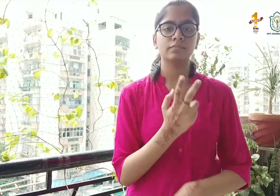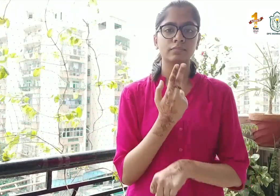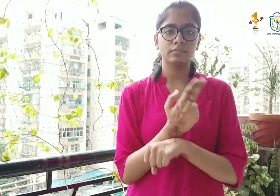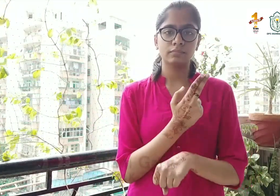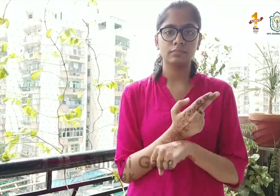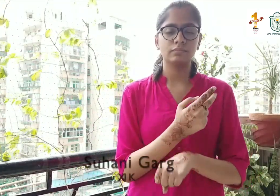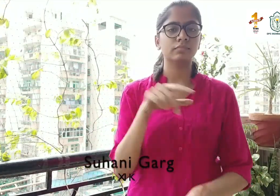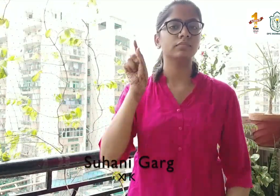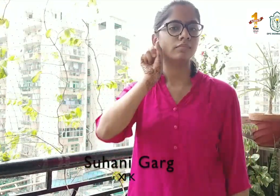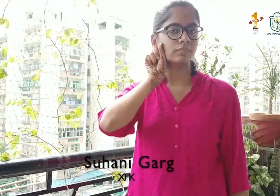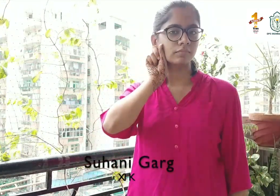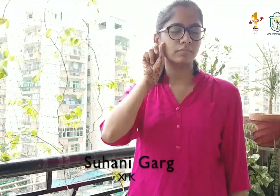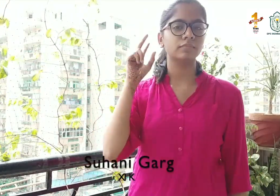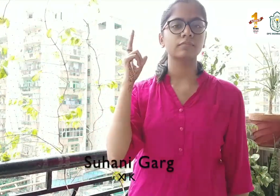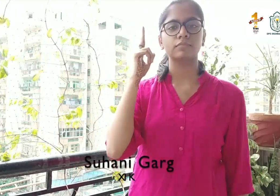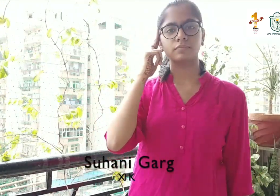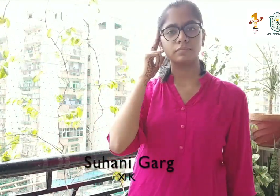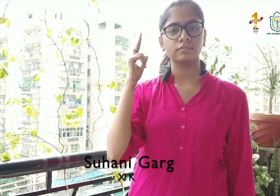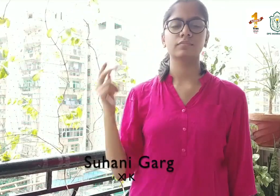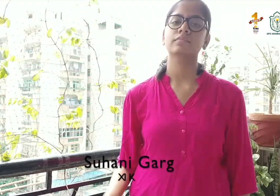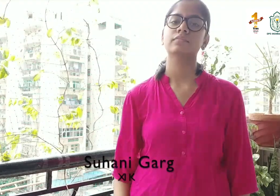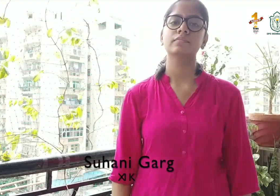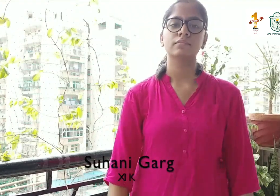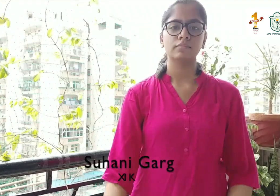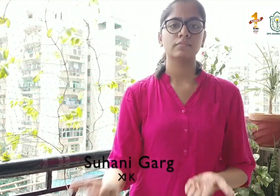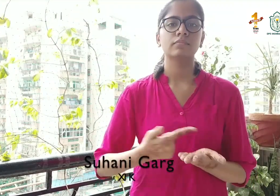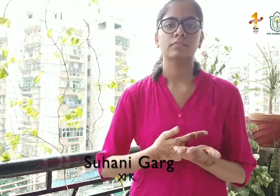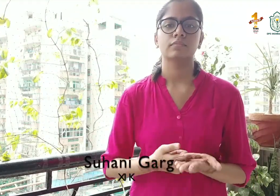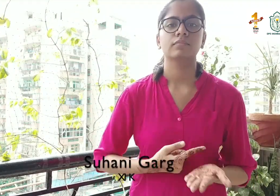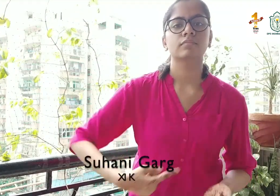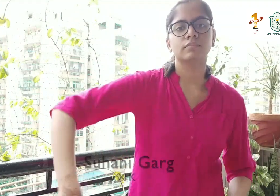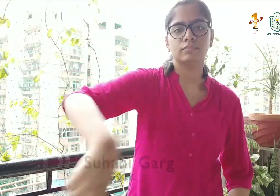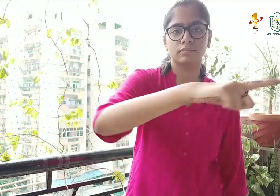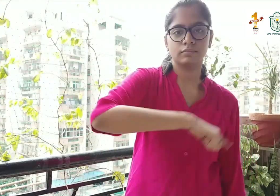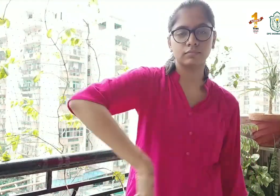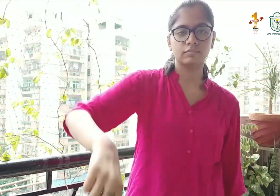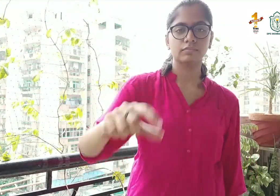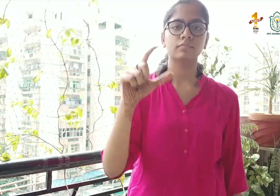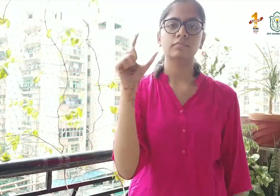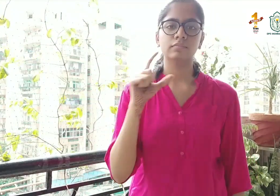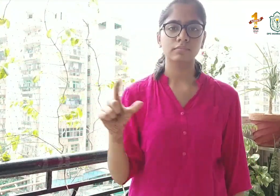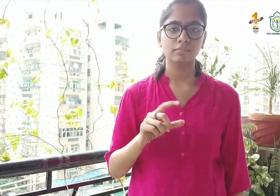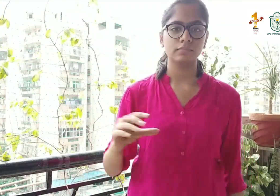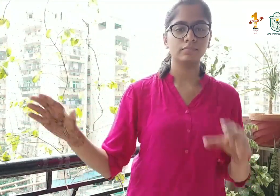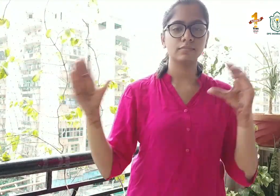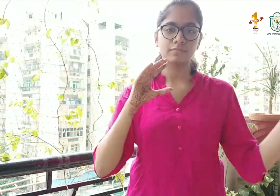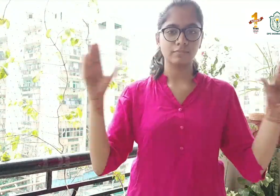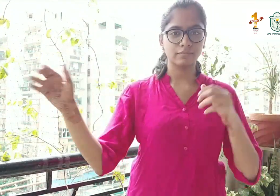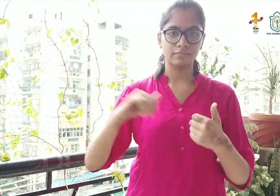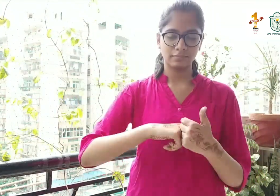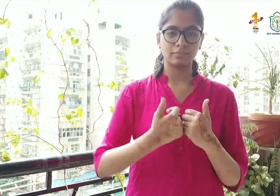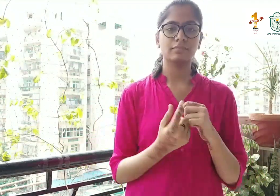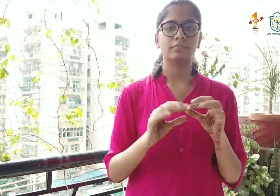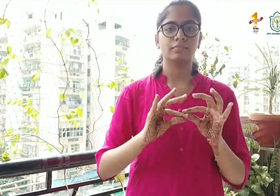hearing aids or cochlear implants to hear some of us use interpreters to communicate with others